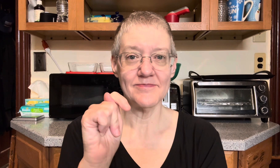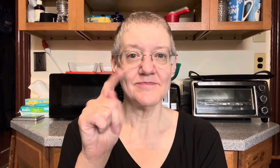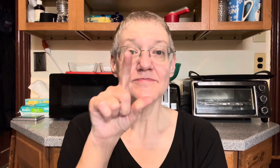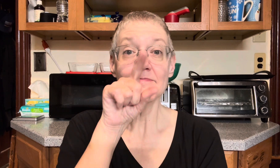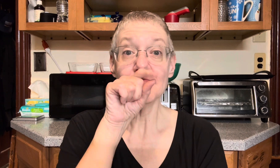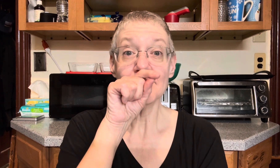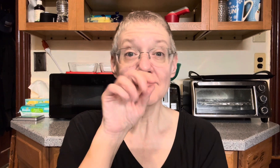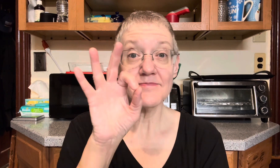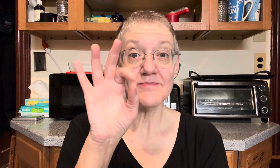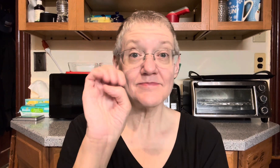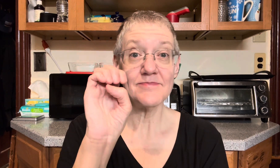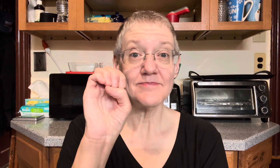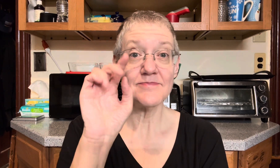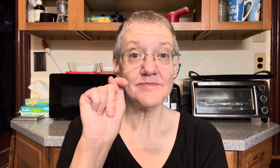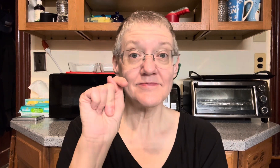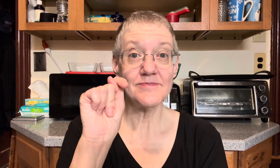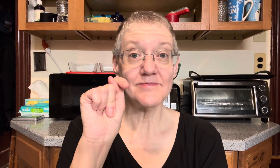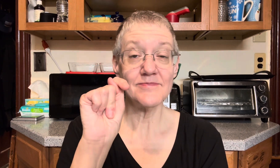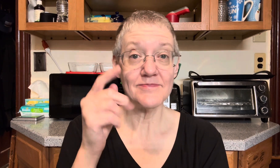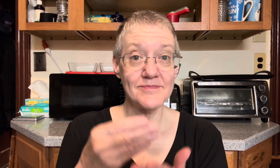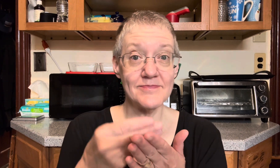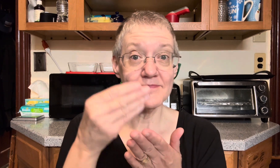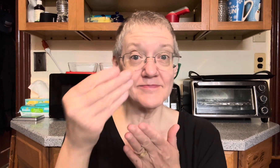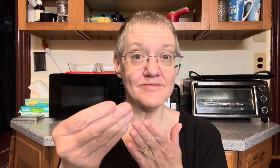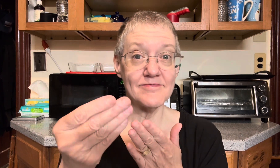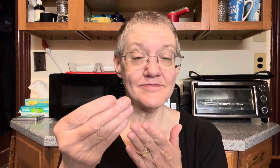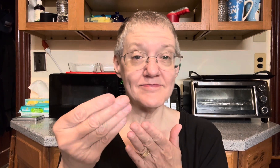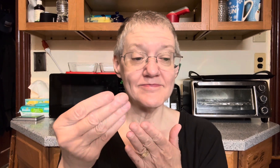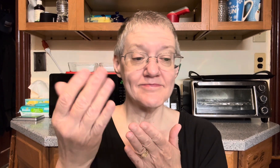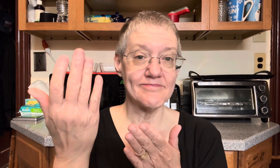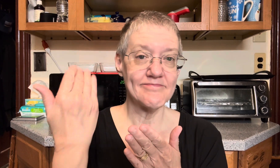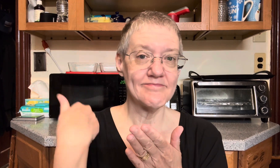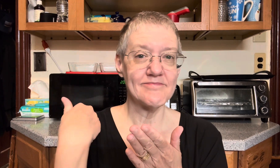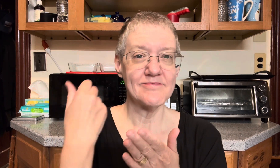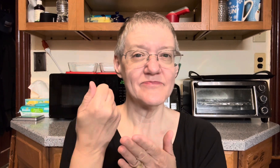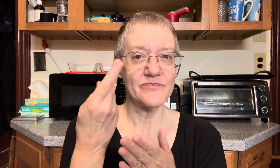The chicken feet that I had been using, I'm all out of those.